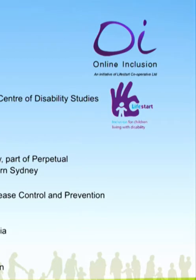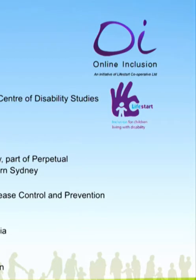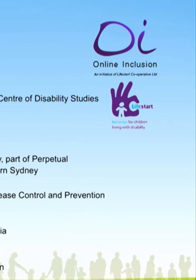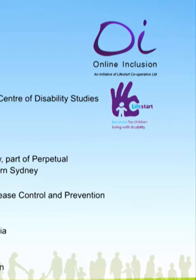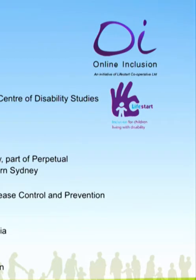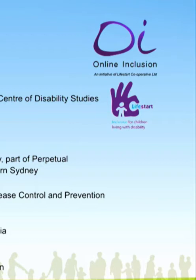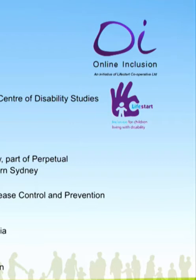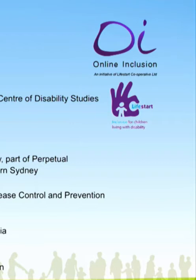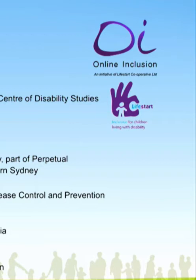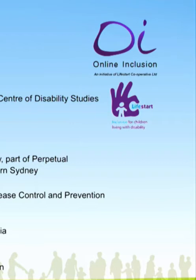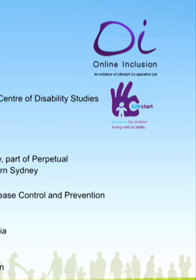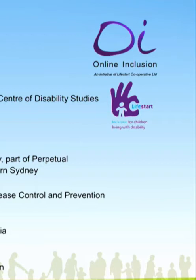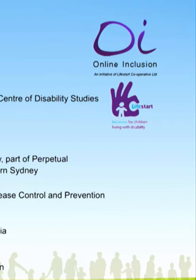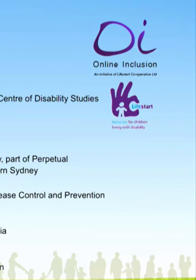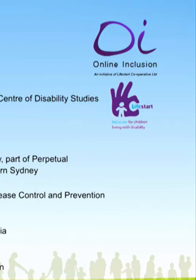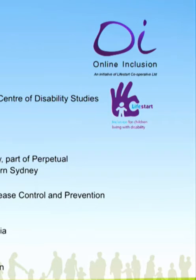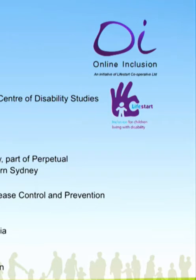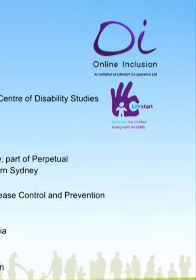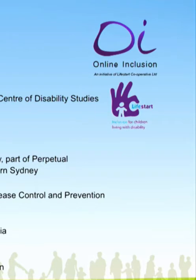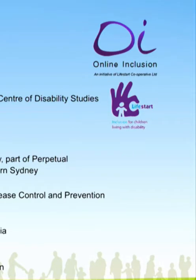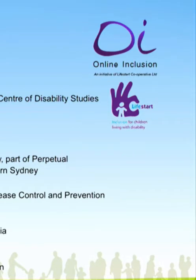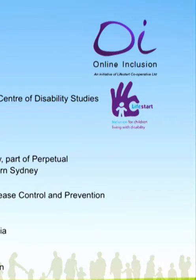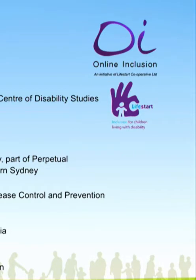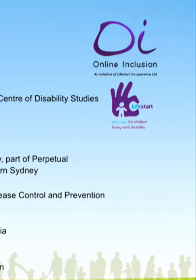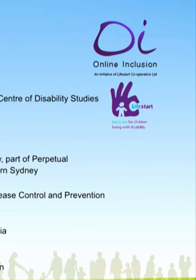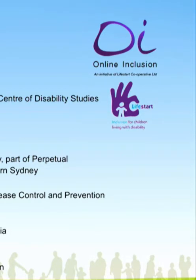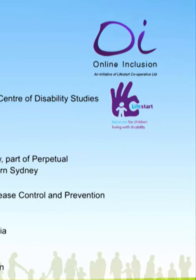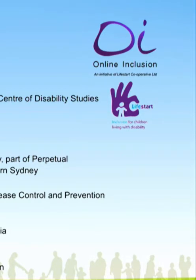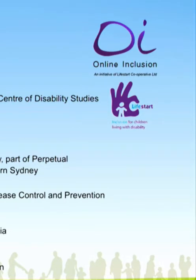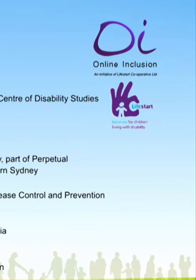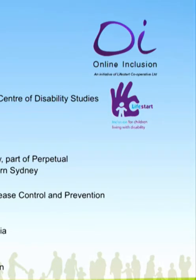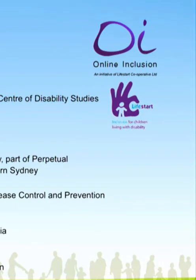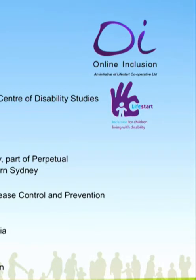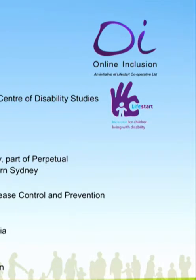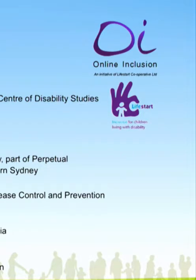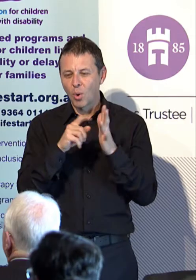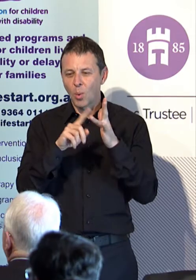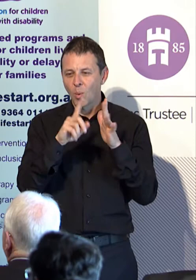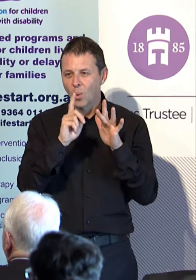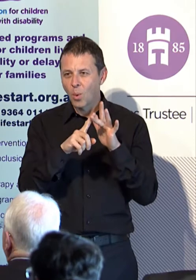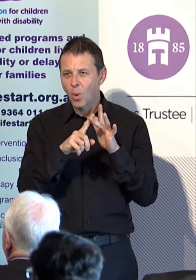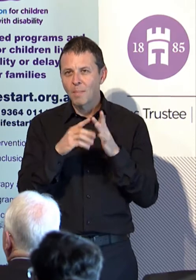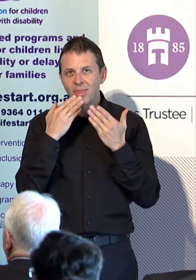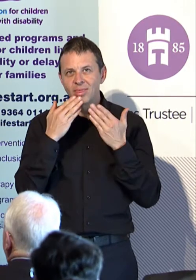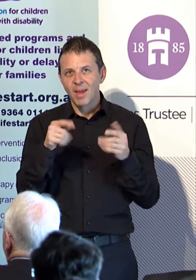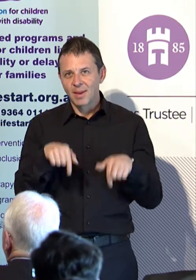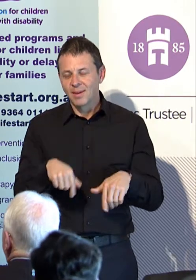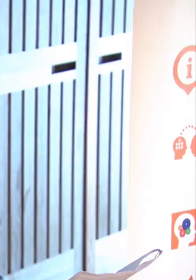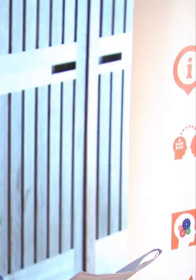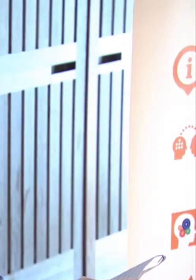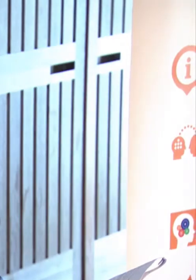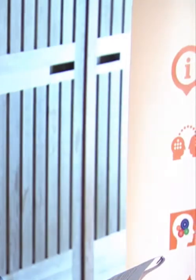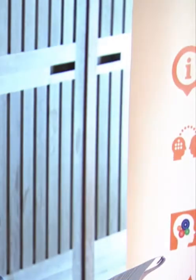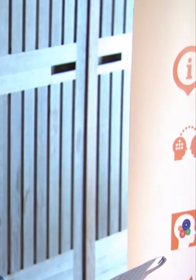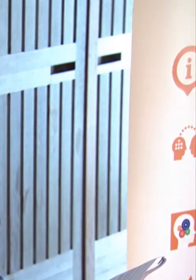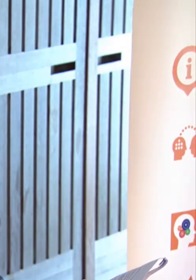Particularly when you pronounce it correctly. Oi, everyone. Oi. Not oi. I'd like to thank the Opera House. The Opera House has